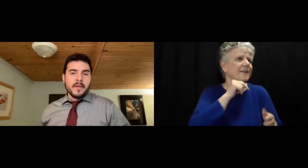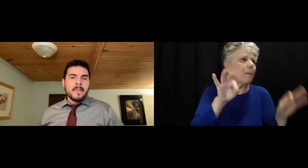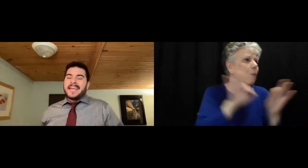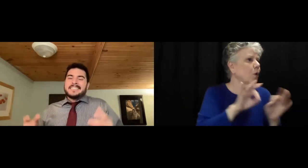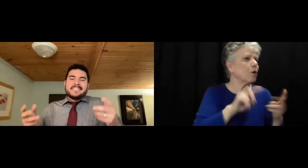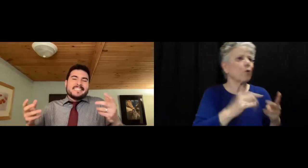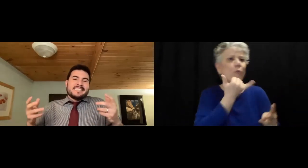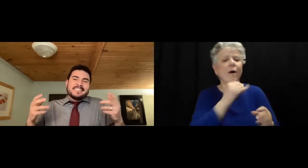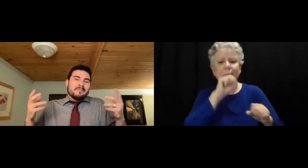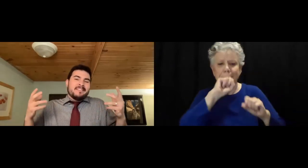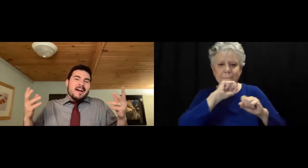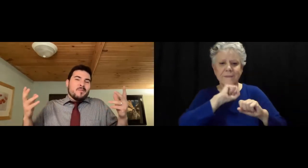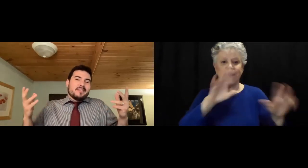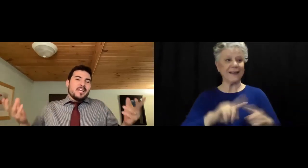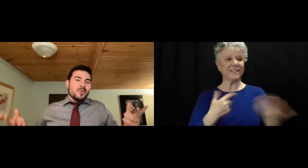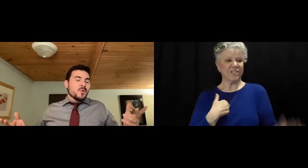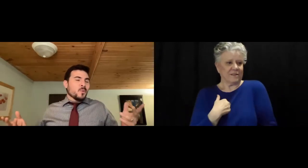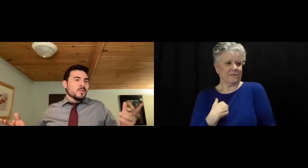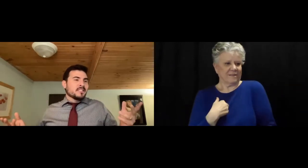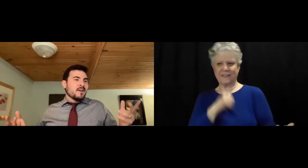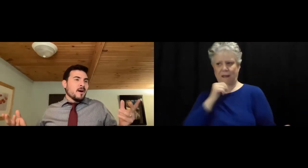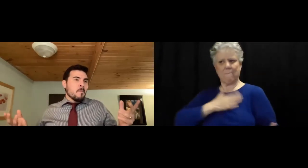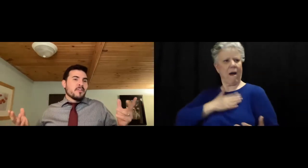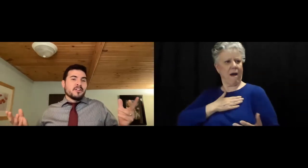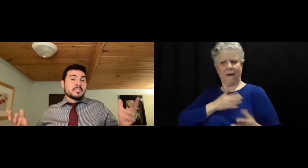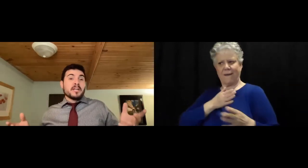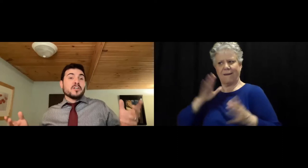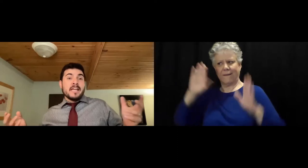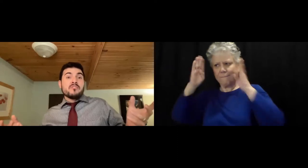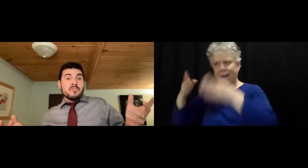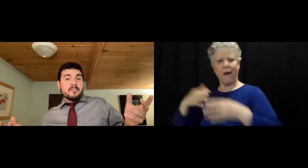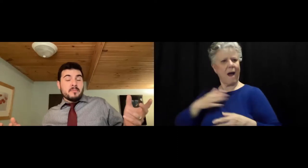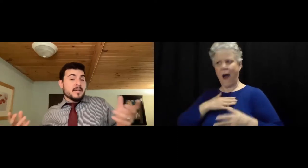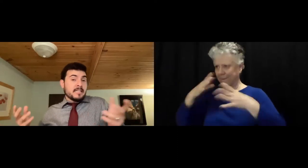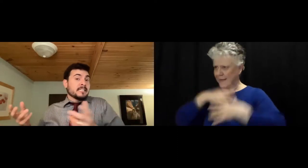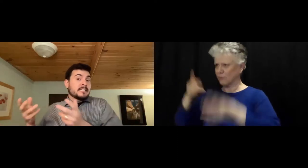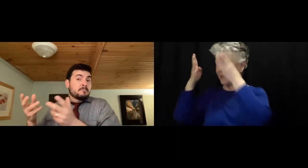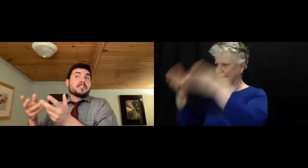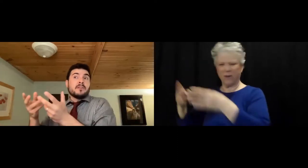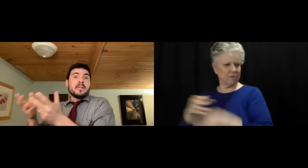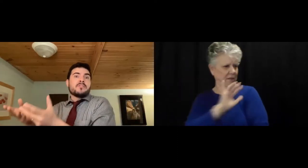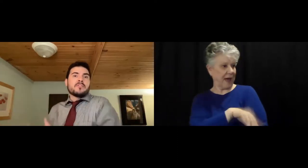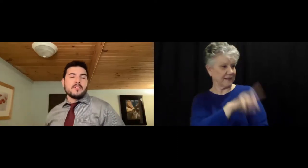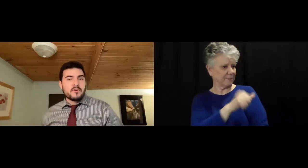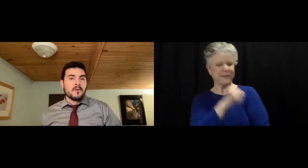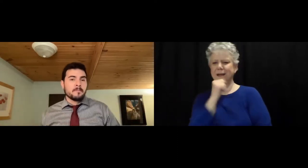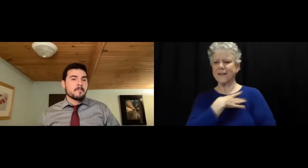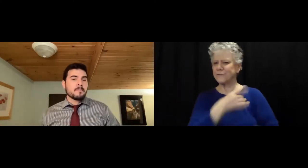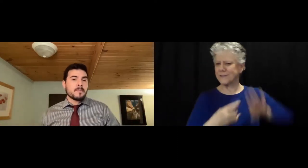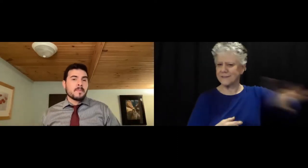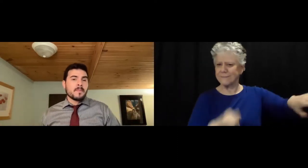with it. It's just simply not what they do. It's not among their special interests because it is a special interest